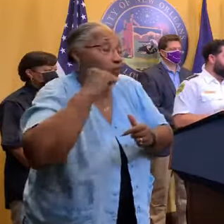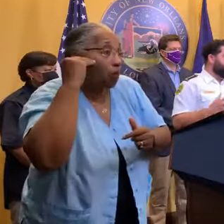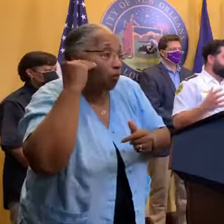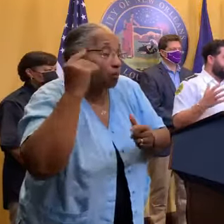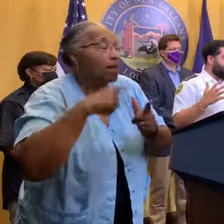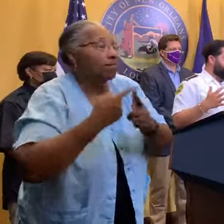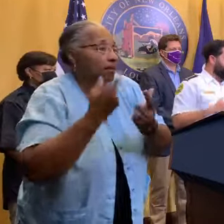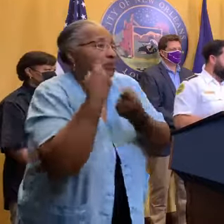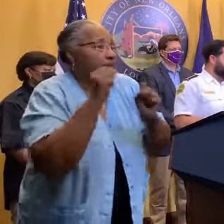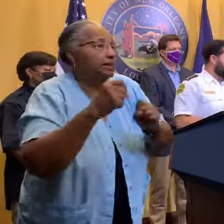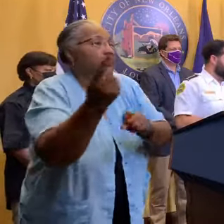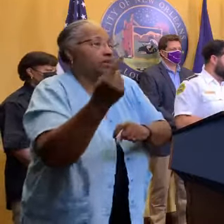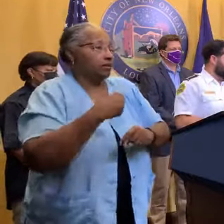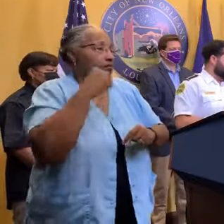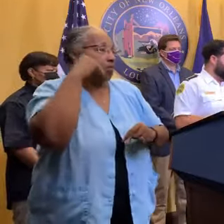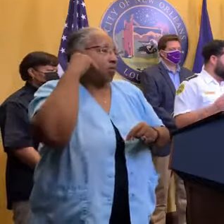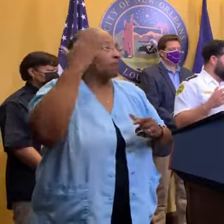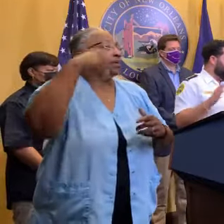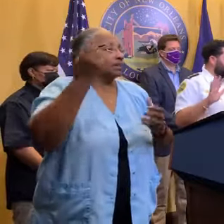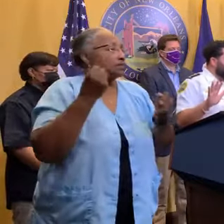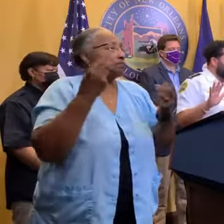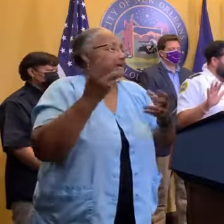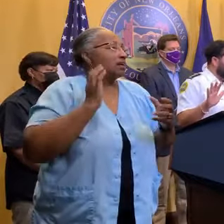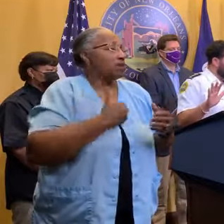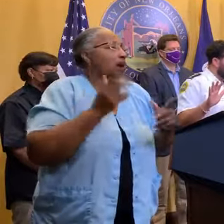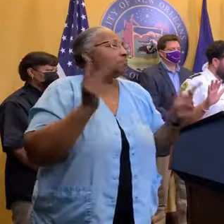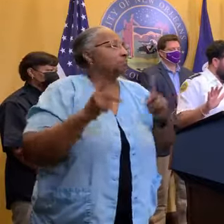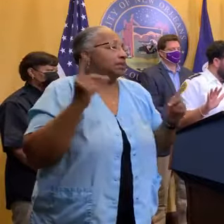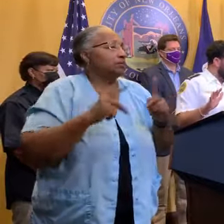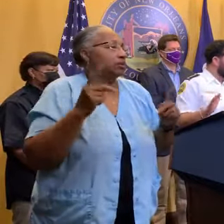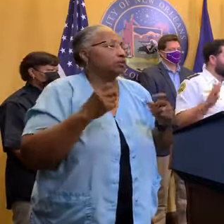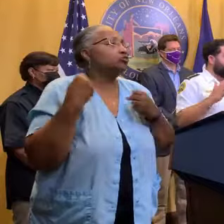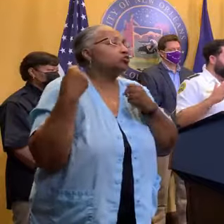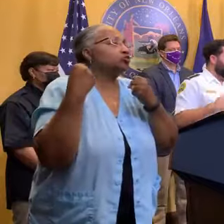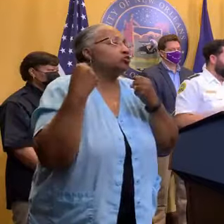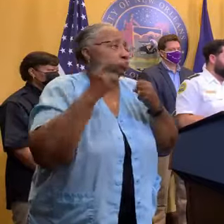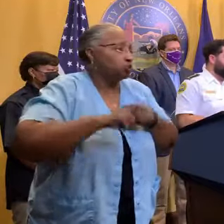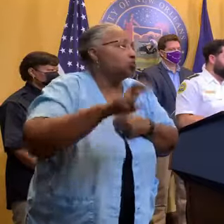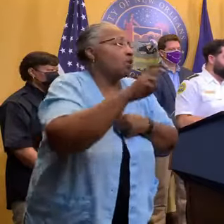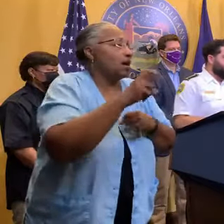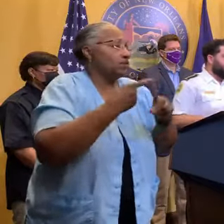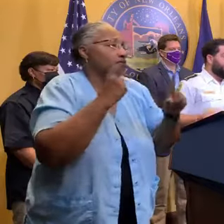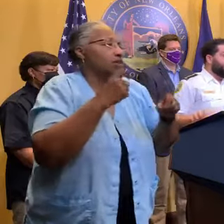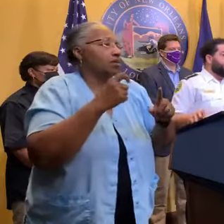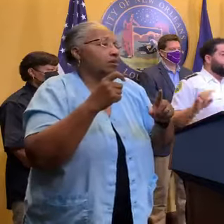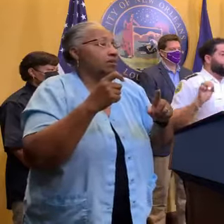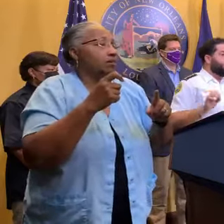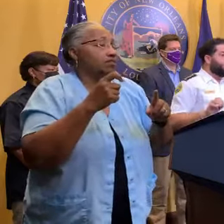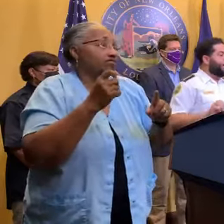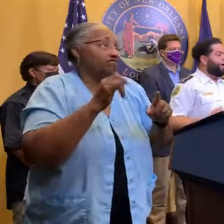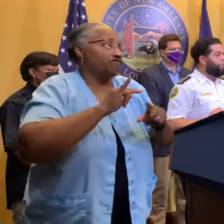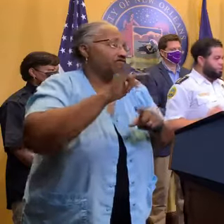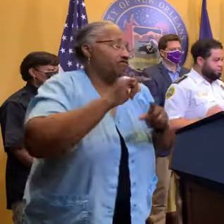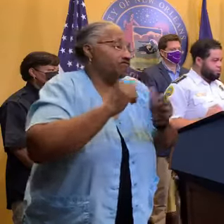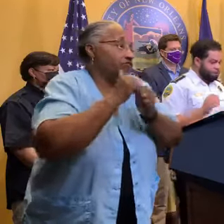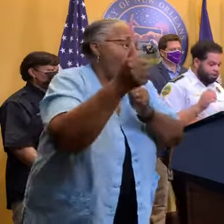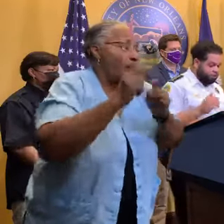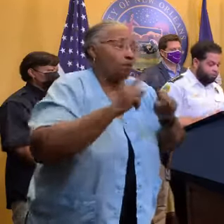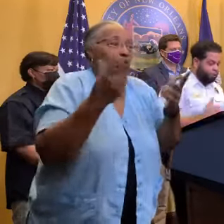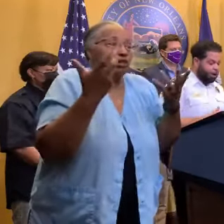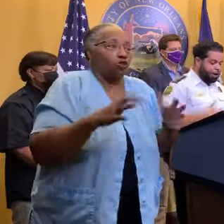our staff are traveling from large distances, so we don't want them. It may be okay where they're at now, but we don't want them entering the city. Speaking of high